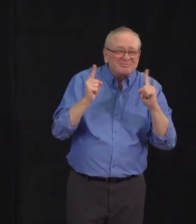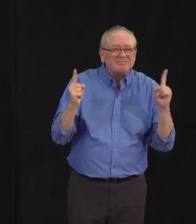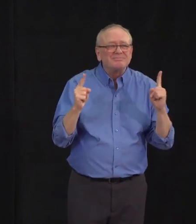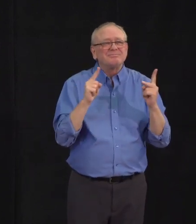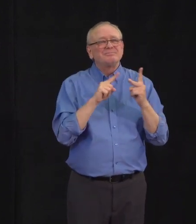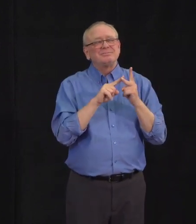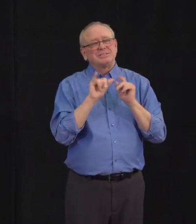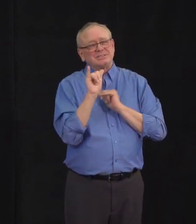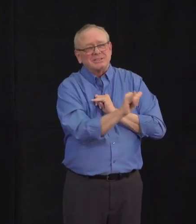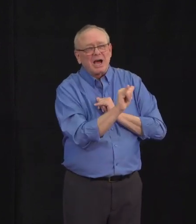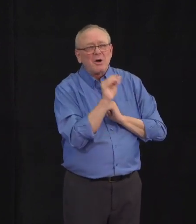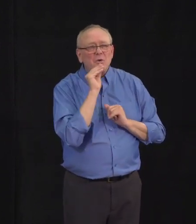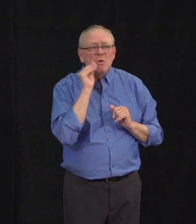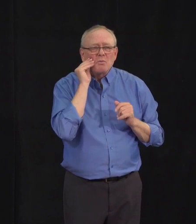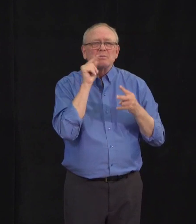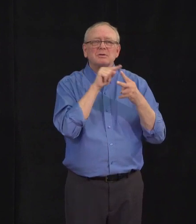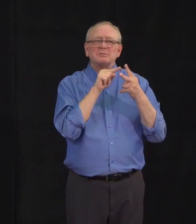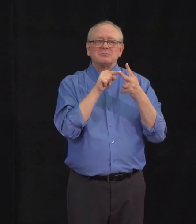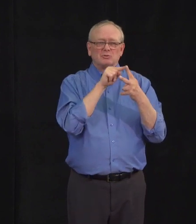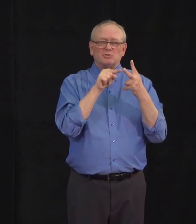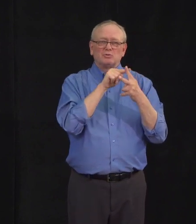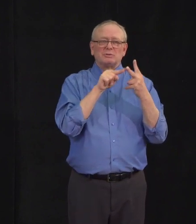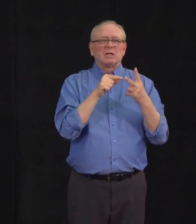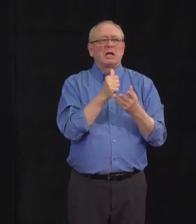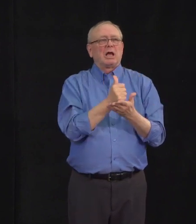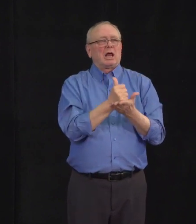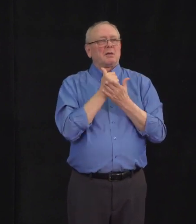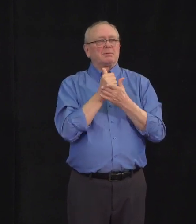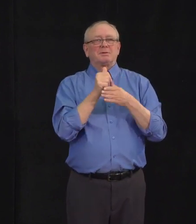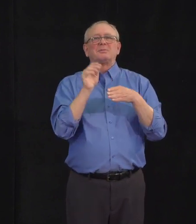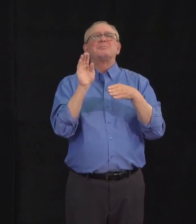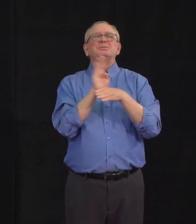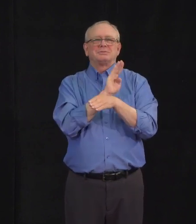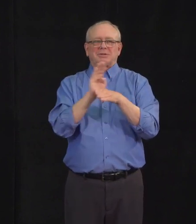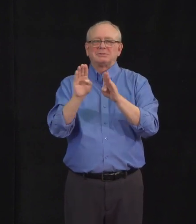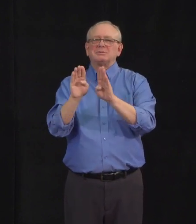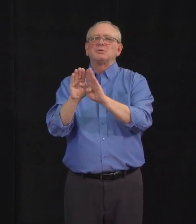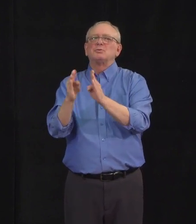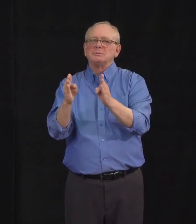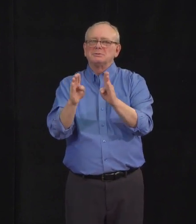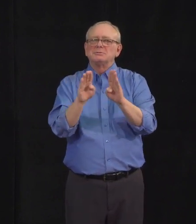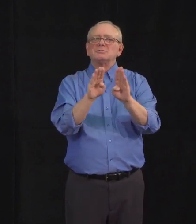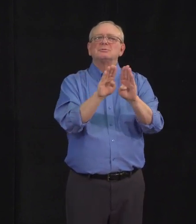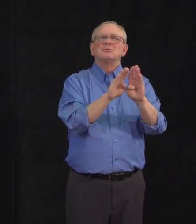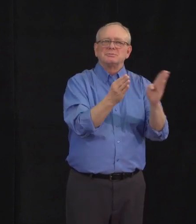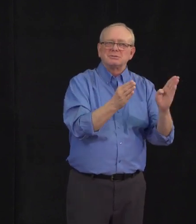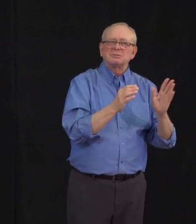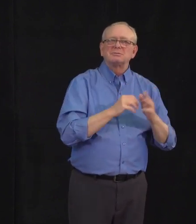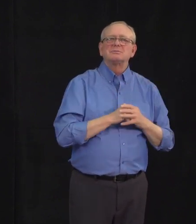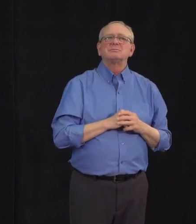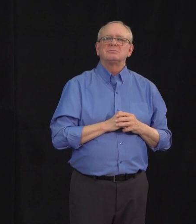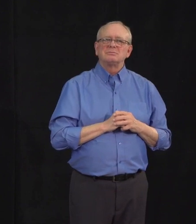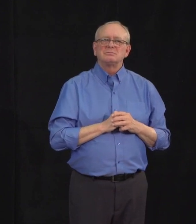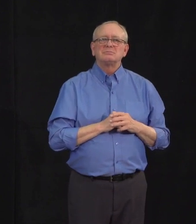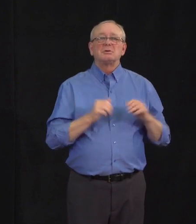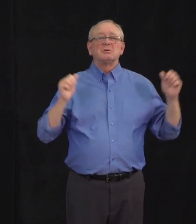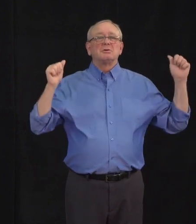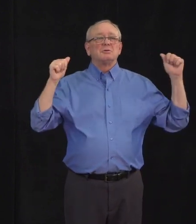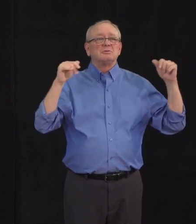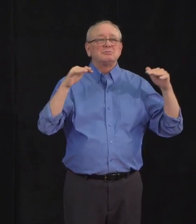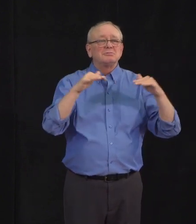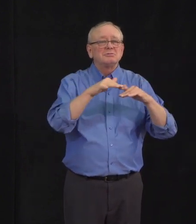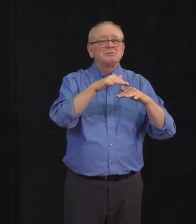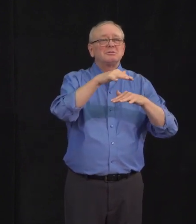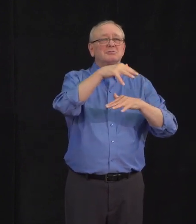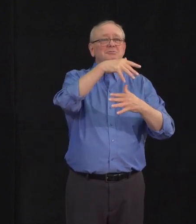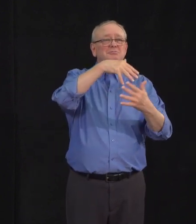consider opening up some businesses. With respect to the mass gatherings part of our measures, again, some of